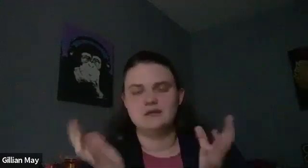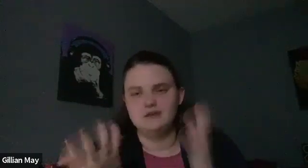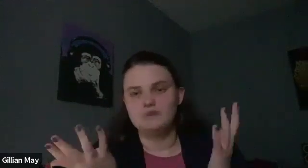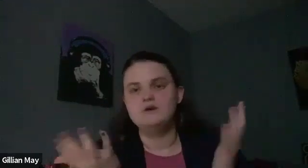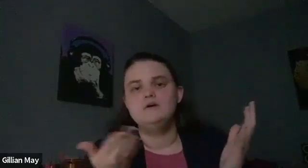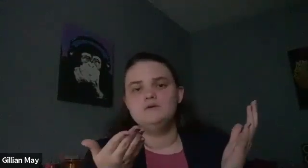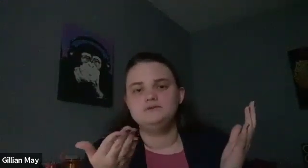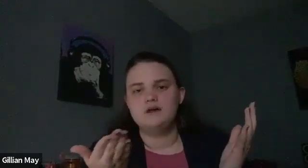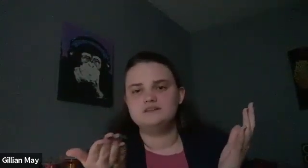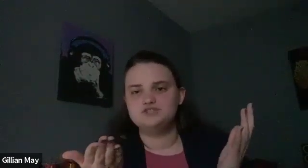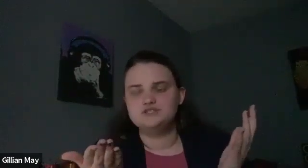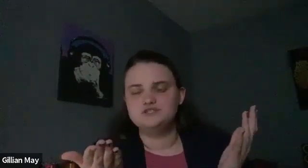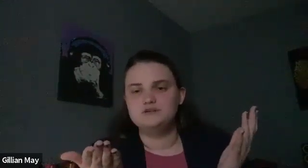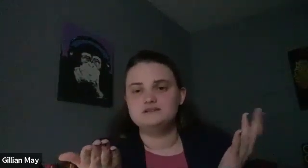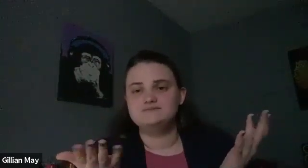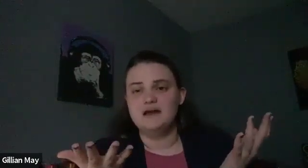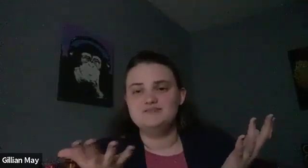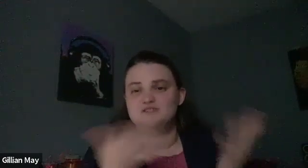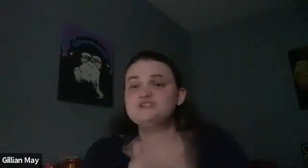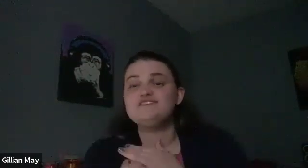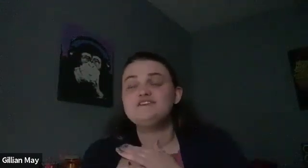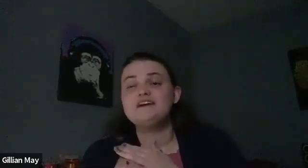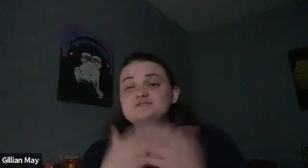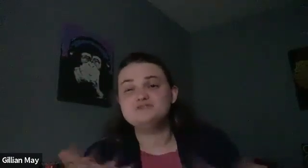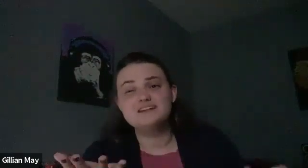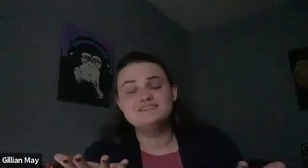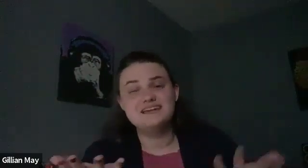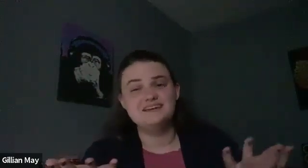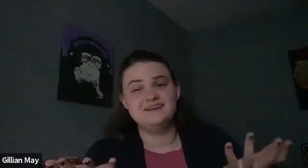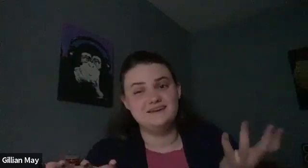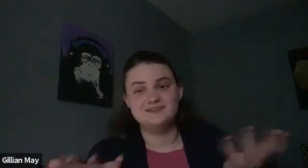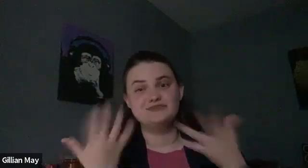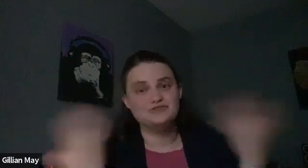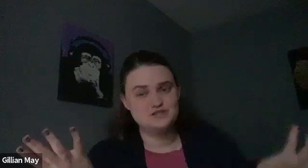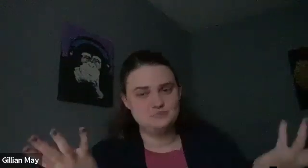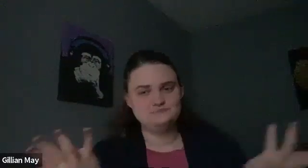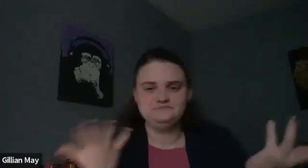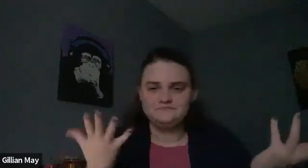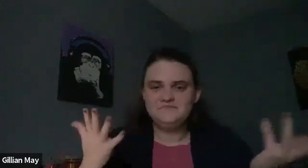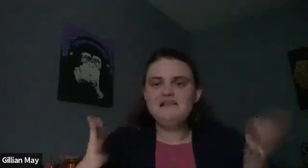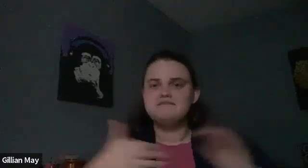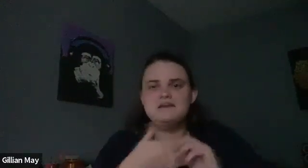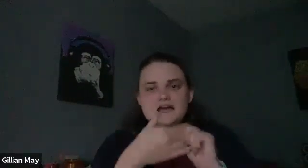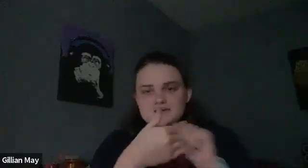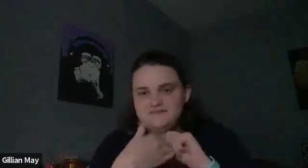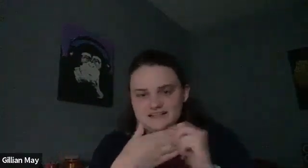no, you guys, I just appreciate that you guys are interested in taking ASL. So very